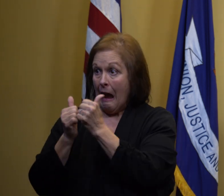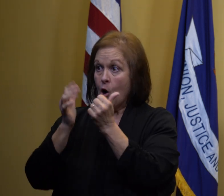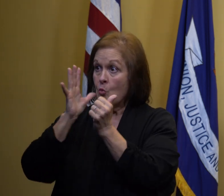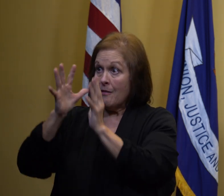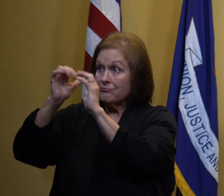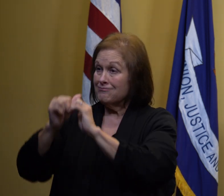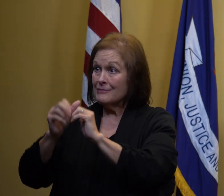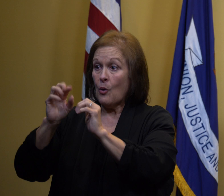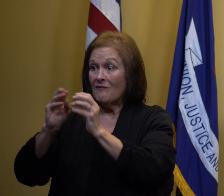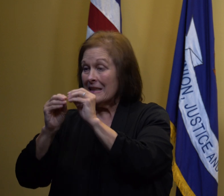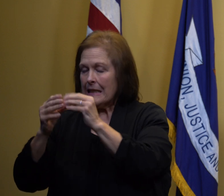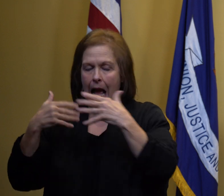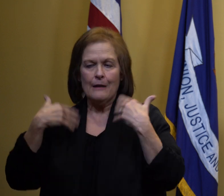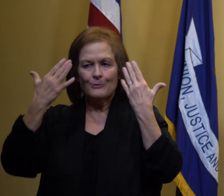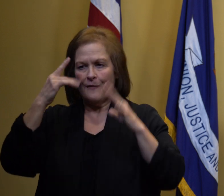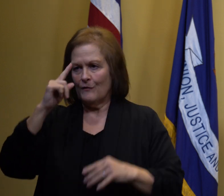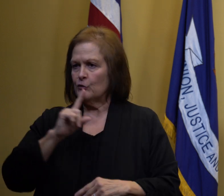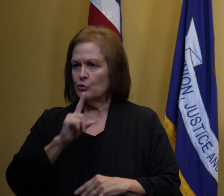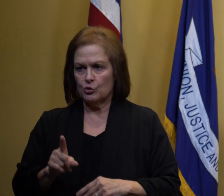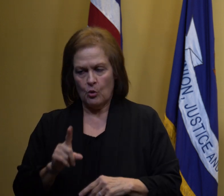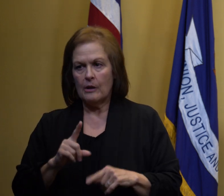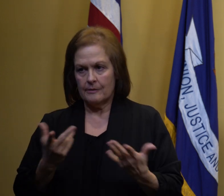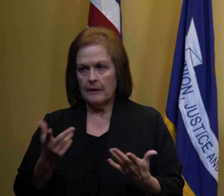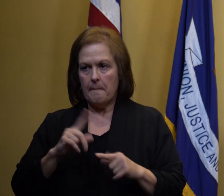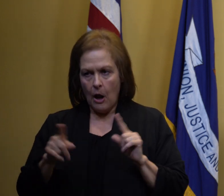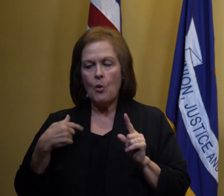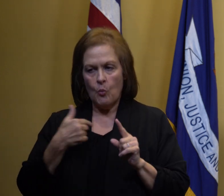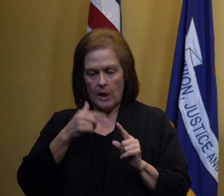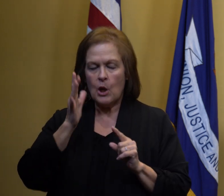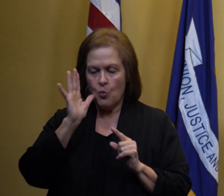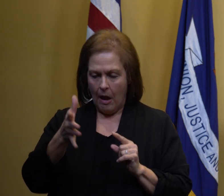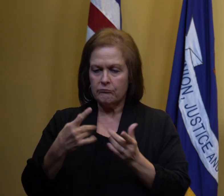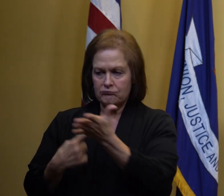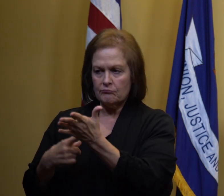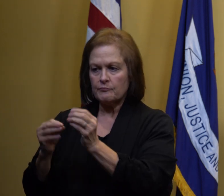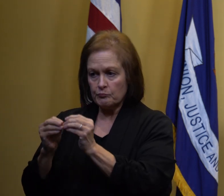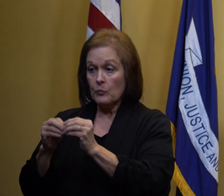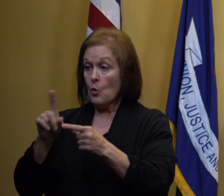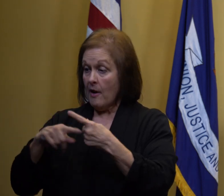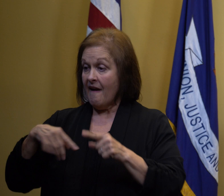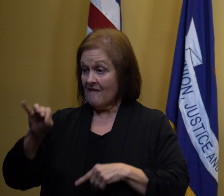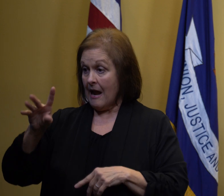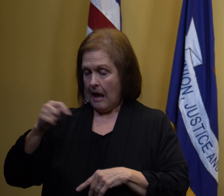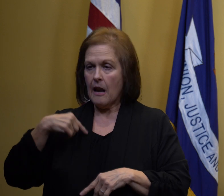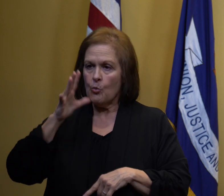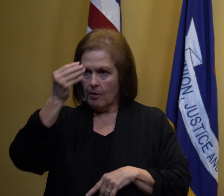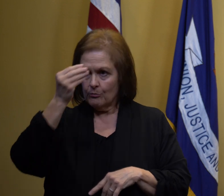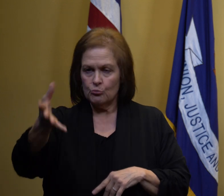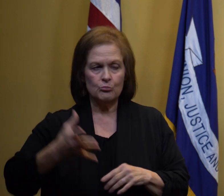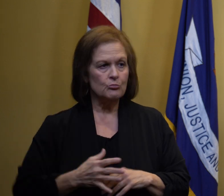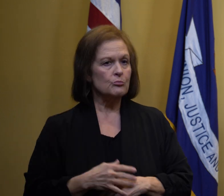taken that deeper dive, but I can say that is the next step. And as soon as we have the info, we'll share.